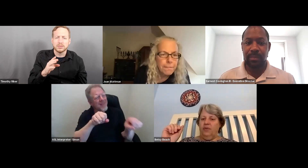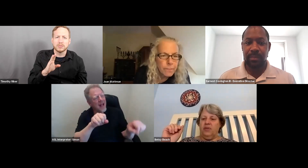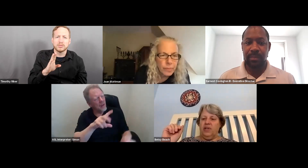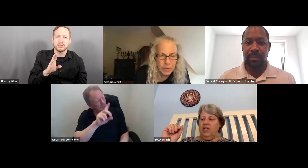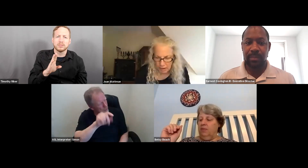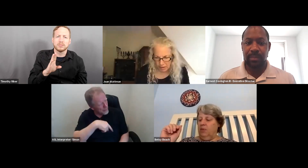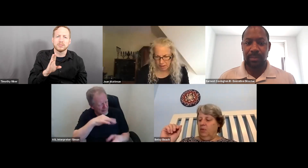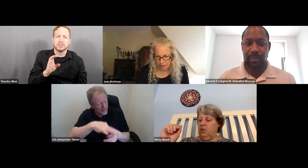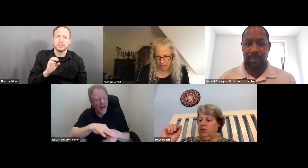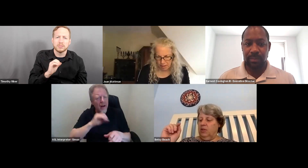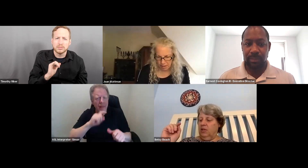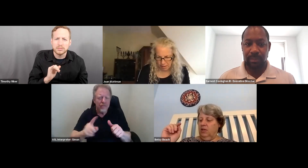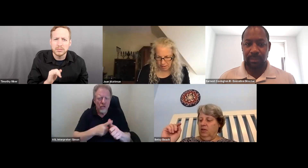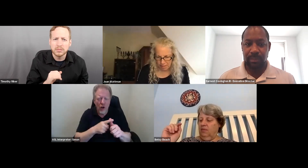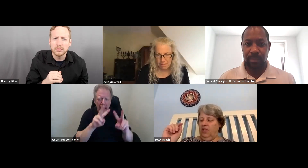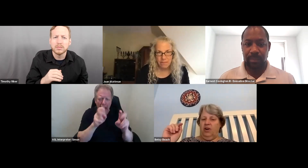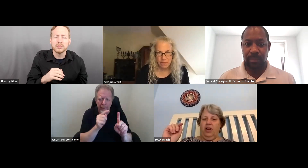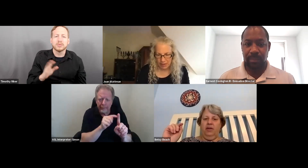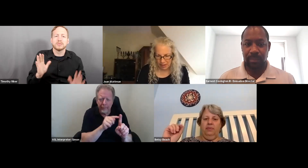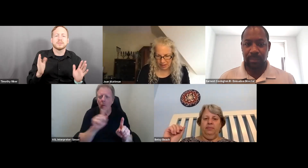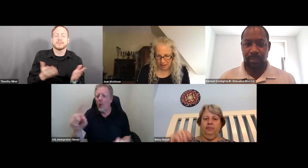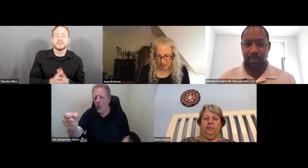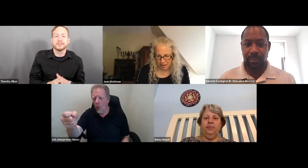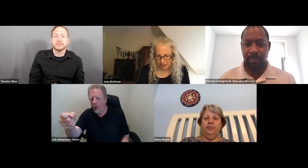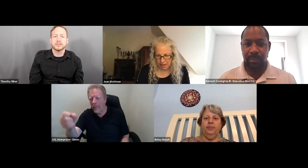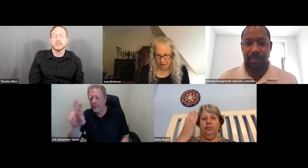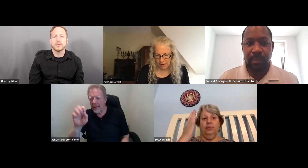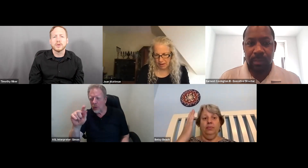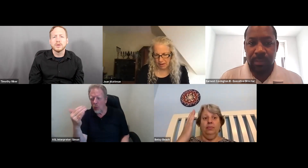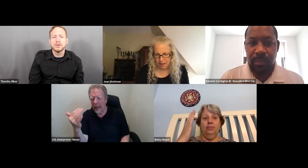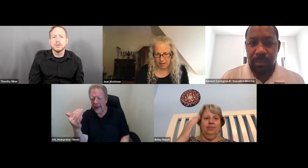on the first item, which is the? 1 second, Betsy.